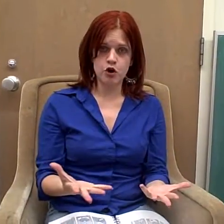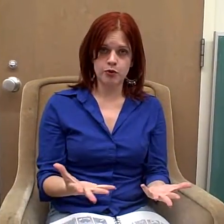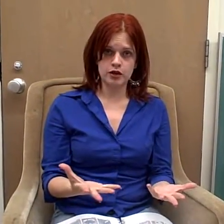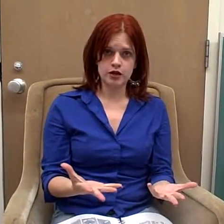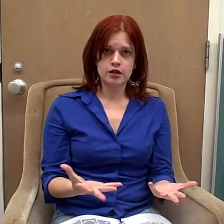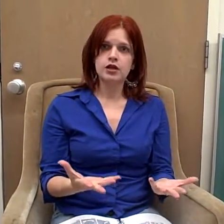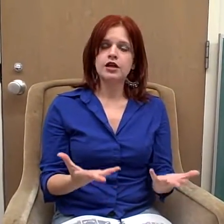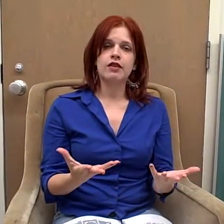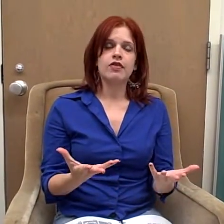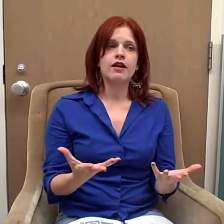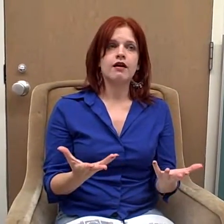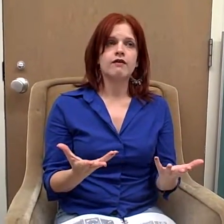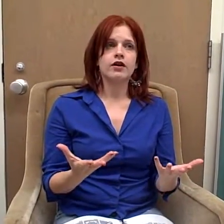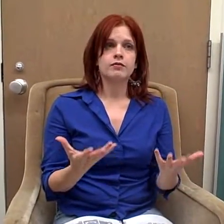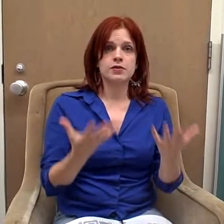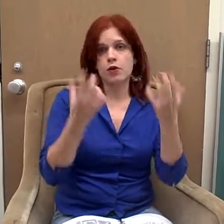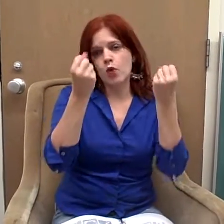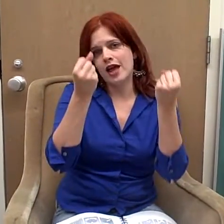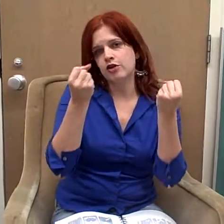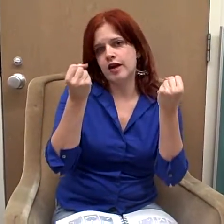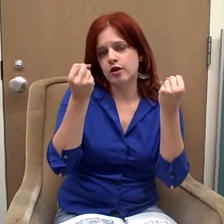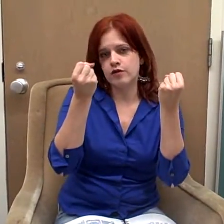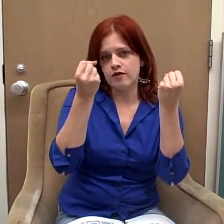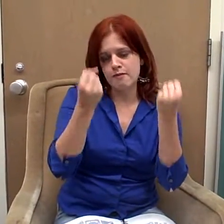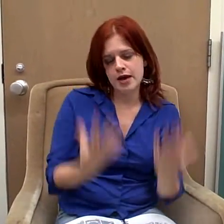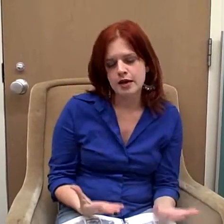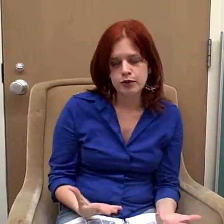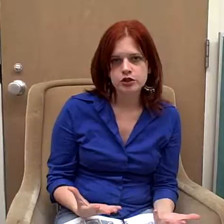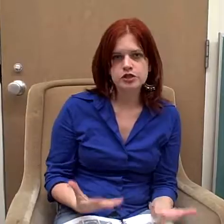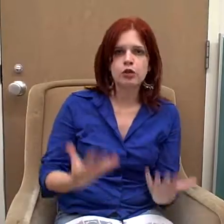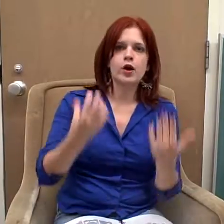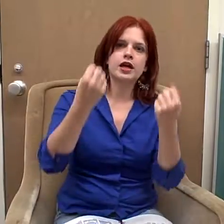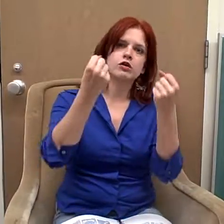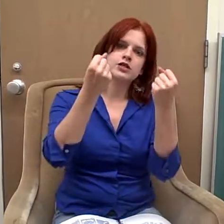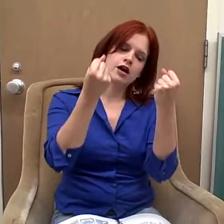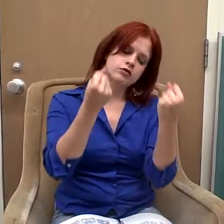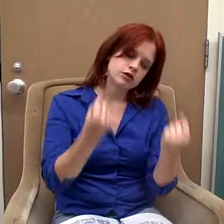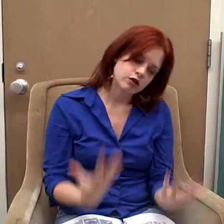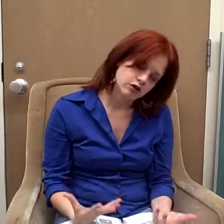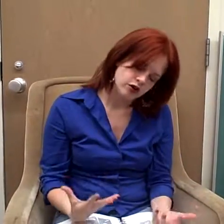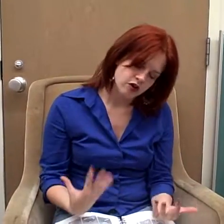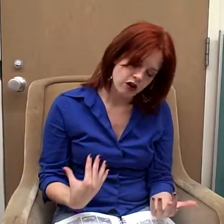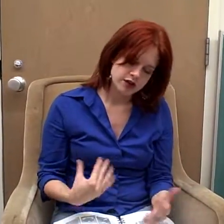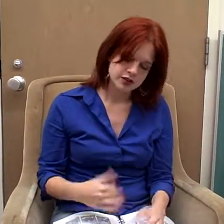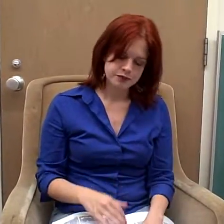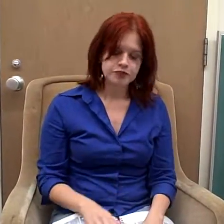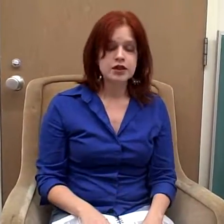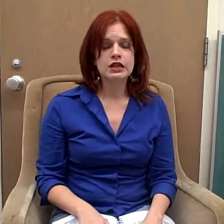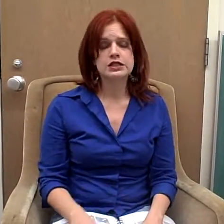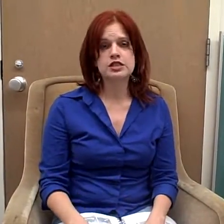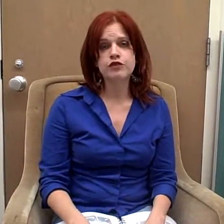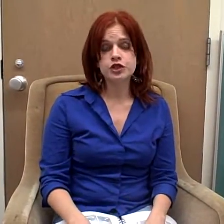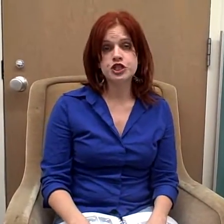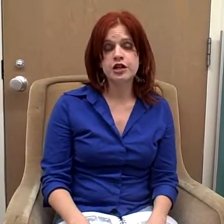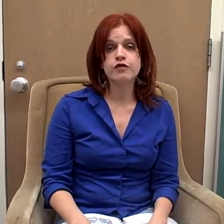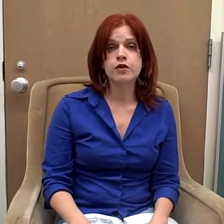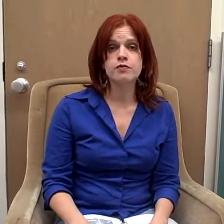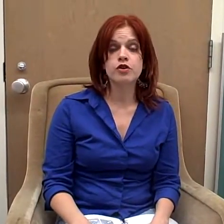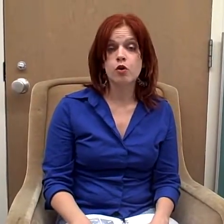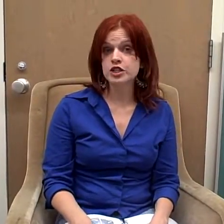open. You can think of something weighing you down. If you have many books, they're weighing you down. A lot. This is differentiated from the question,